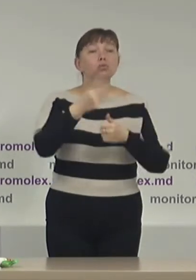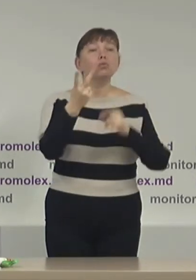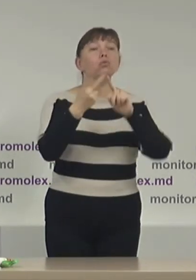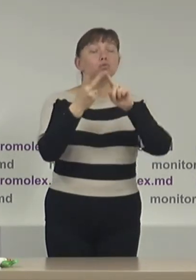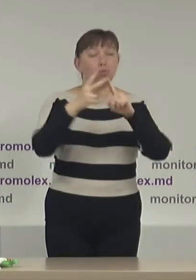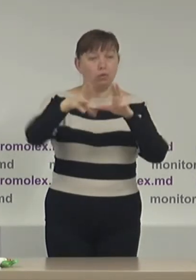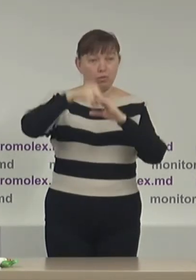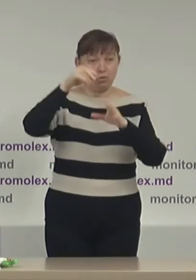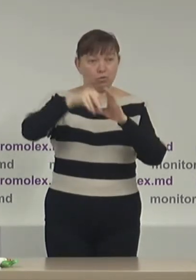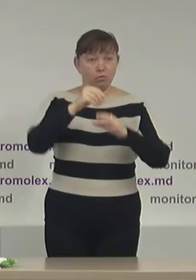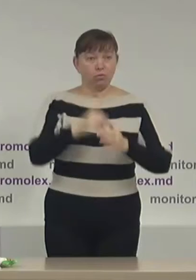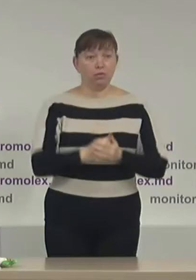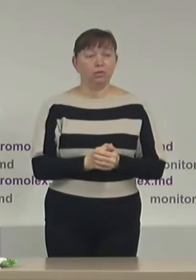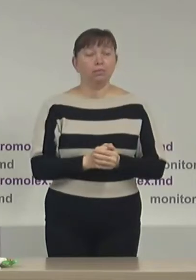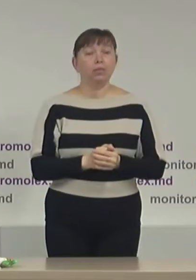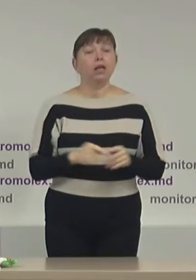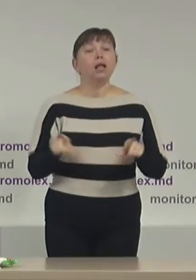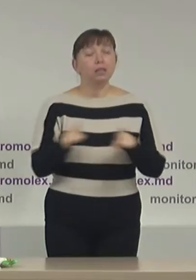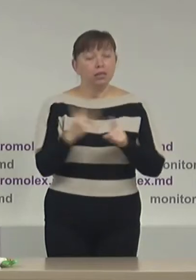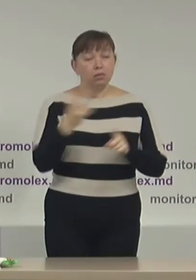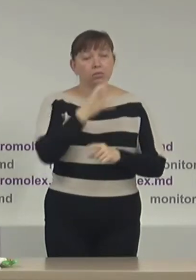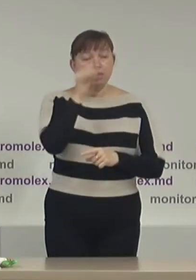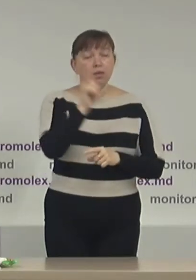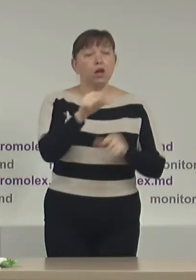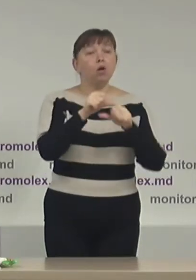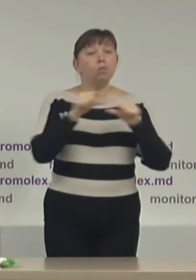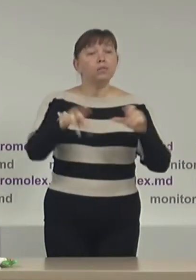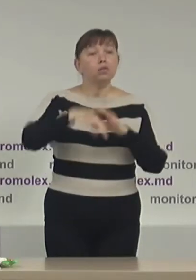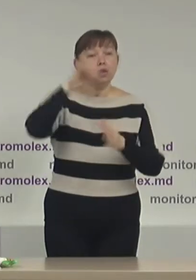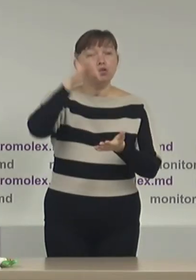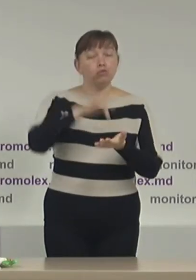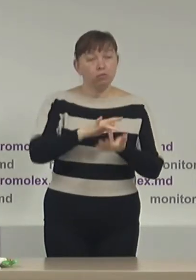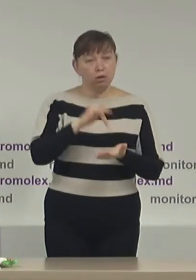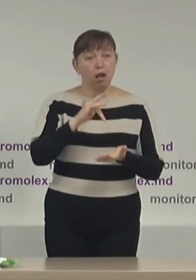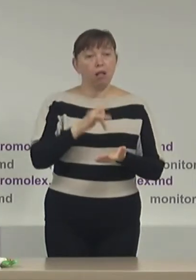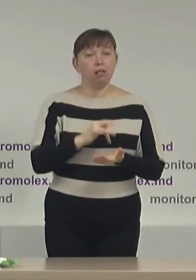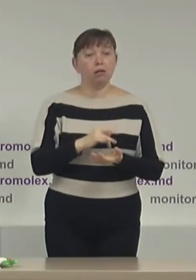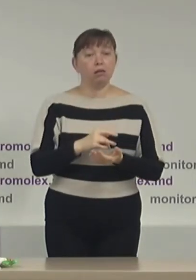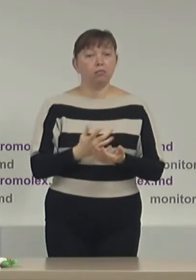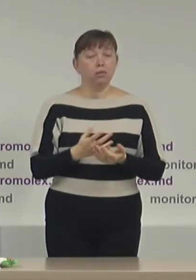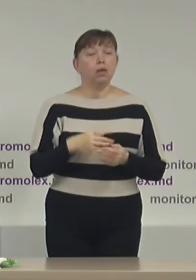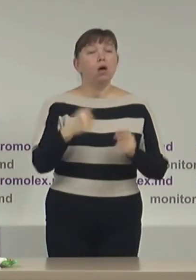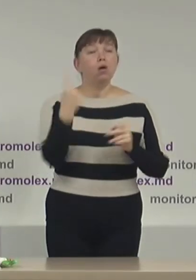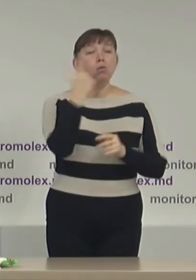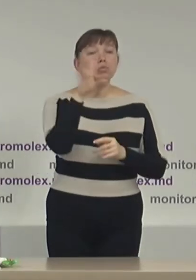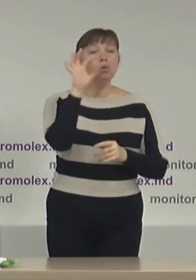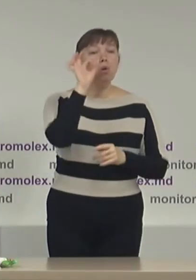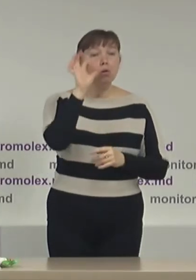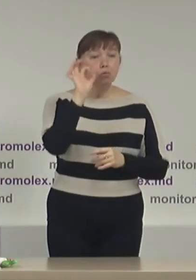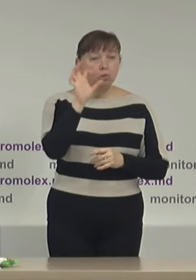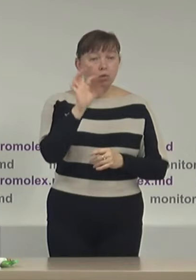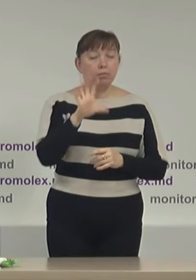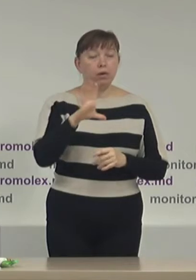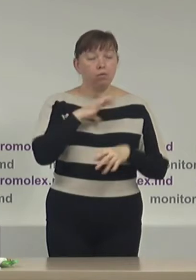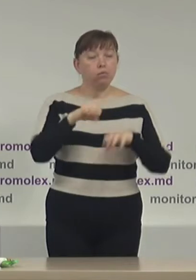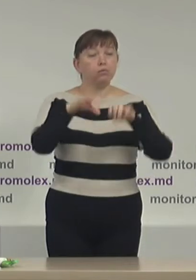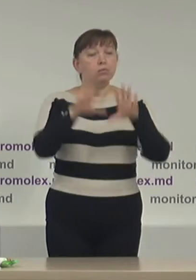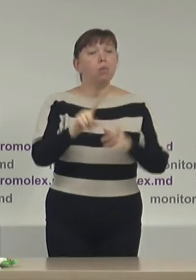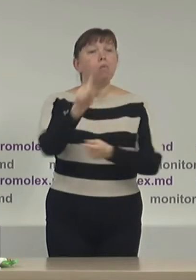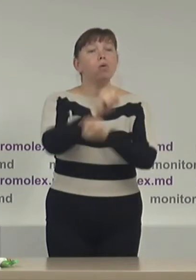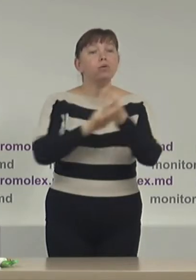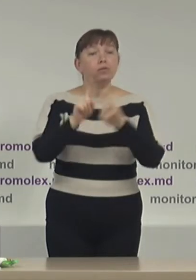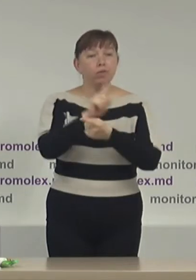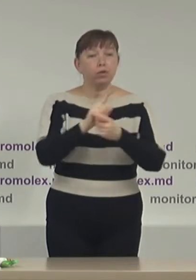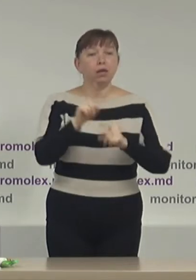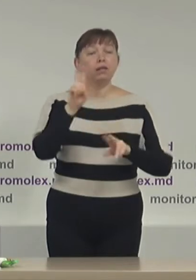established as final ones and decided that we will have the second round of the election. In October, the